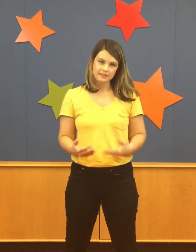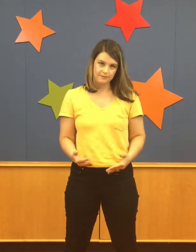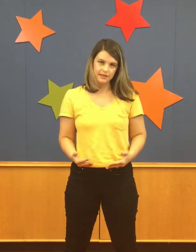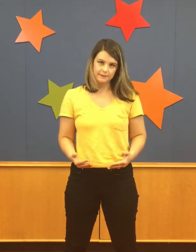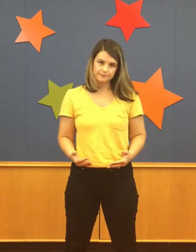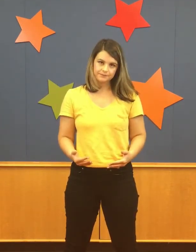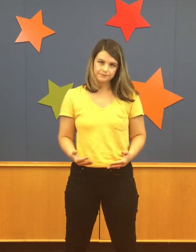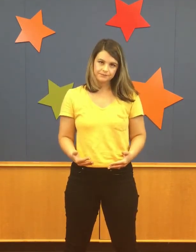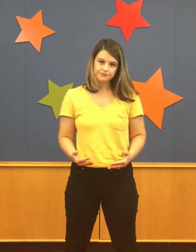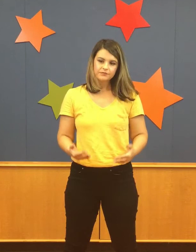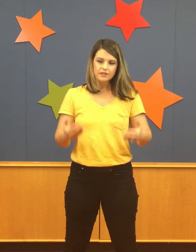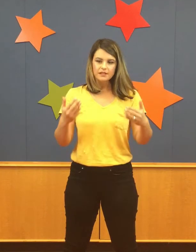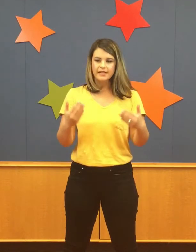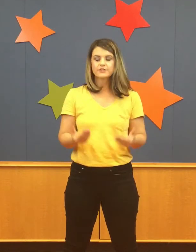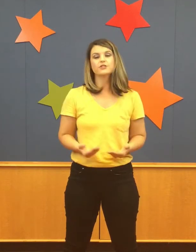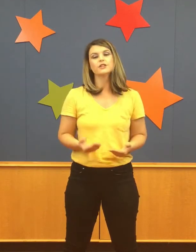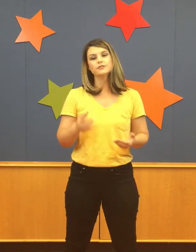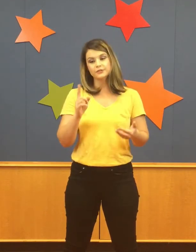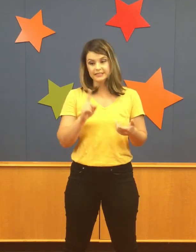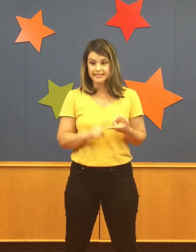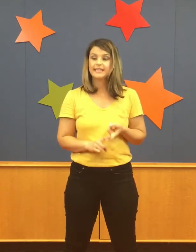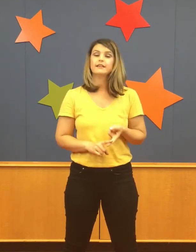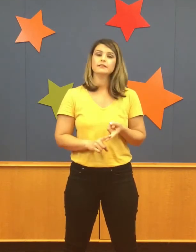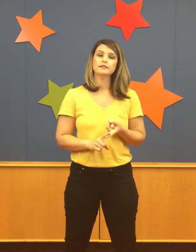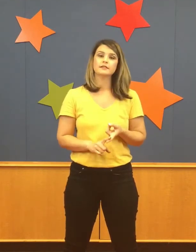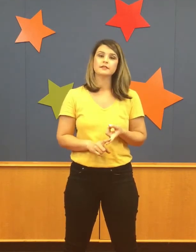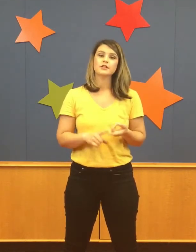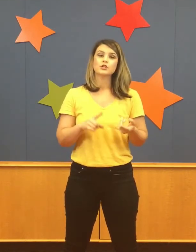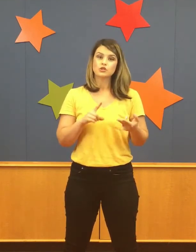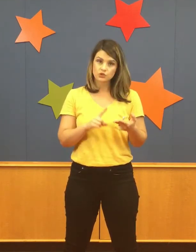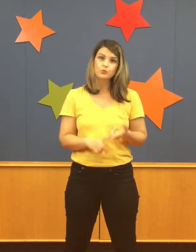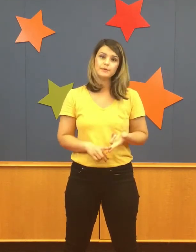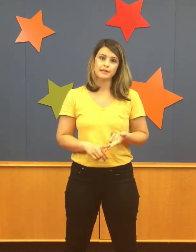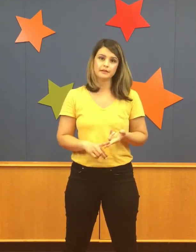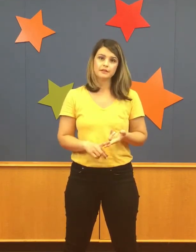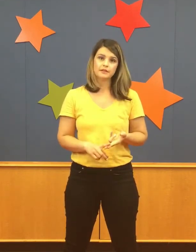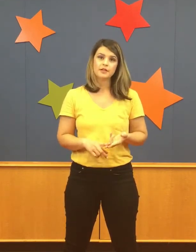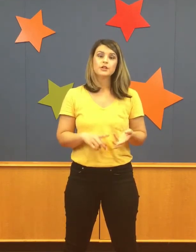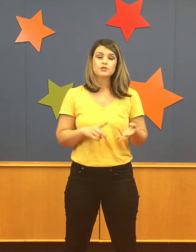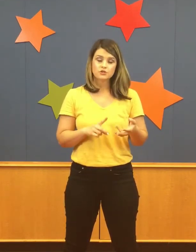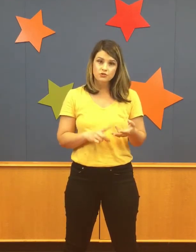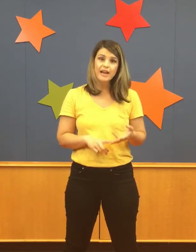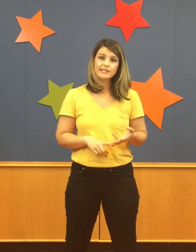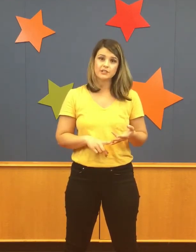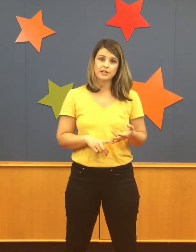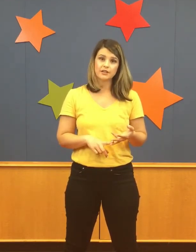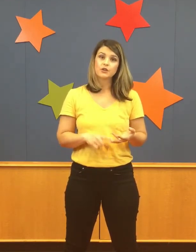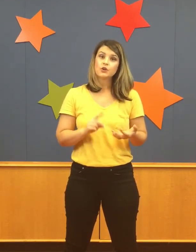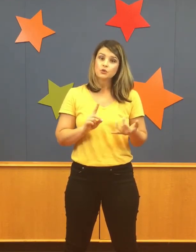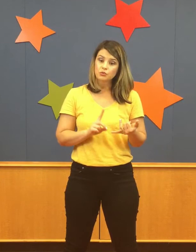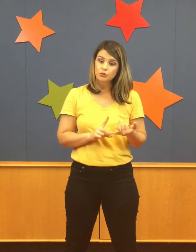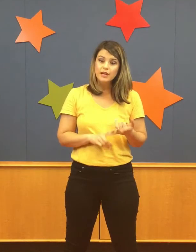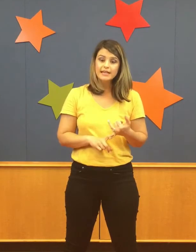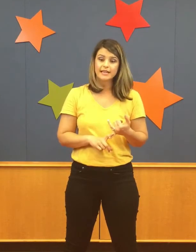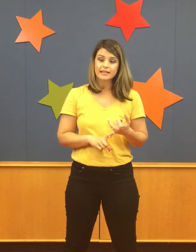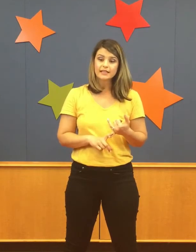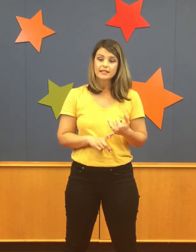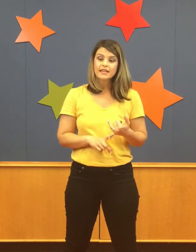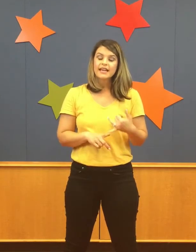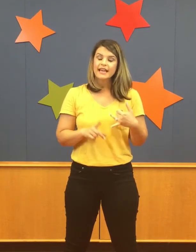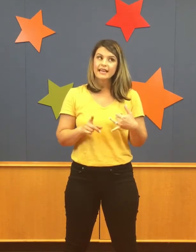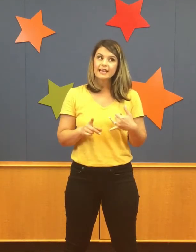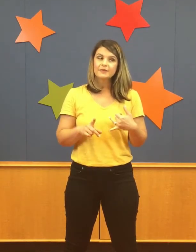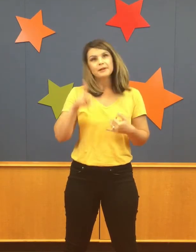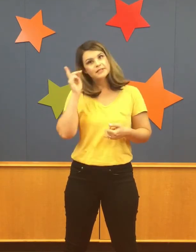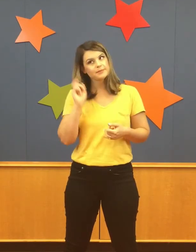I need something that's good for digging, swimming, scratching,